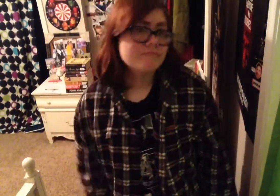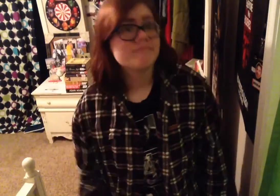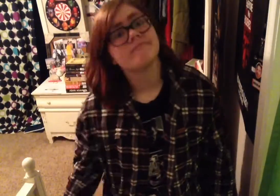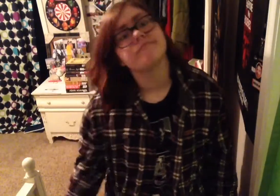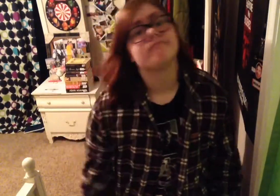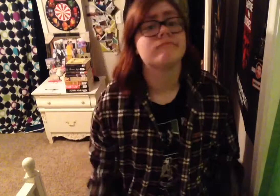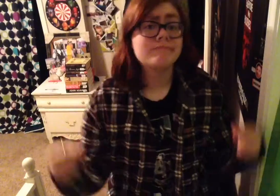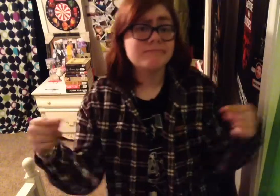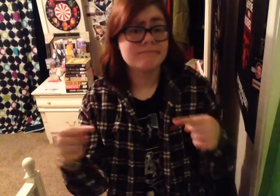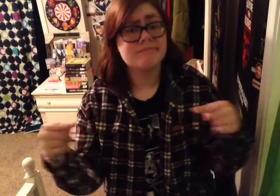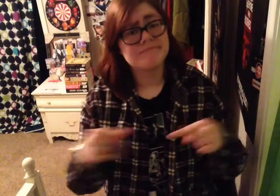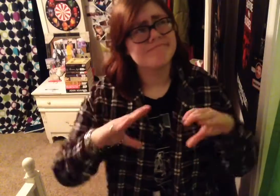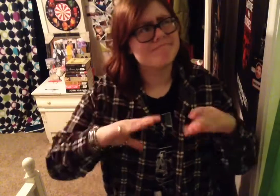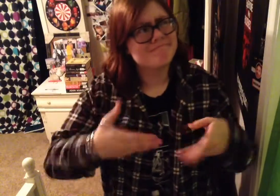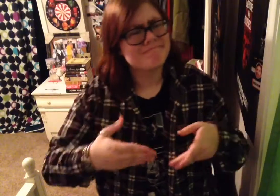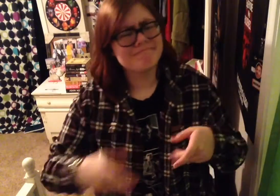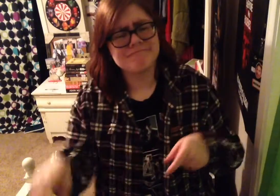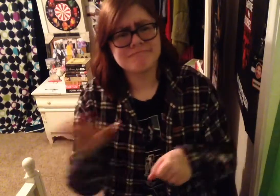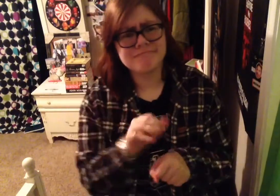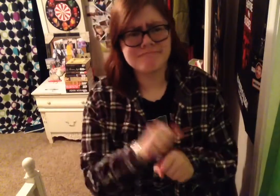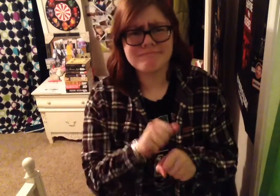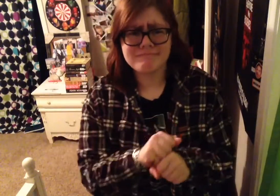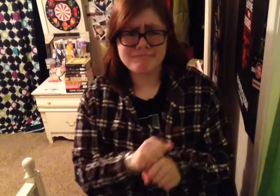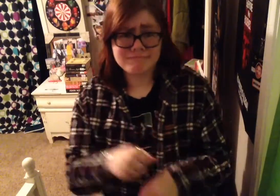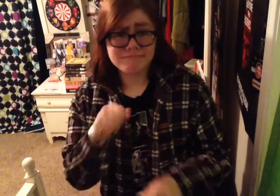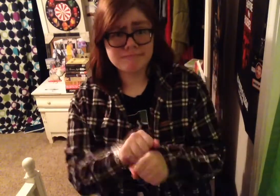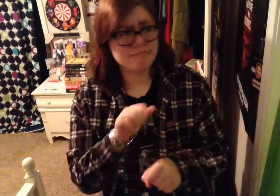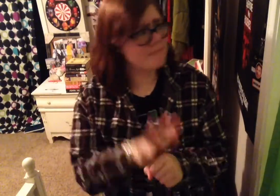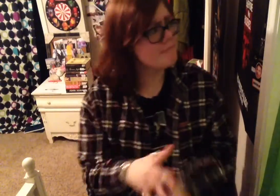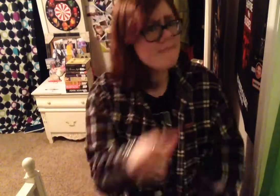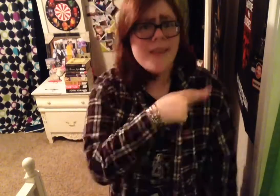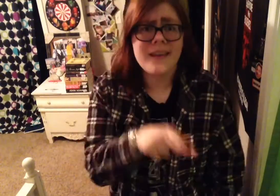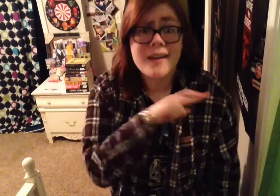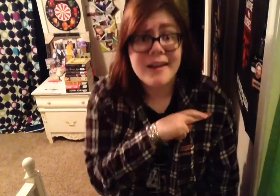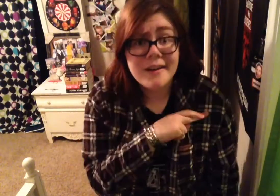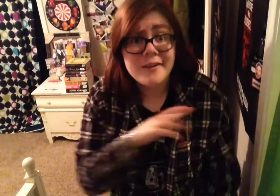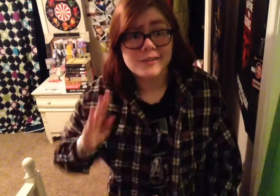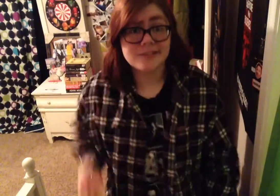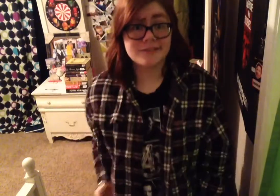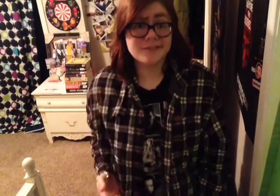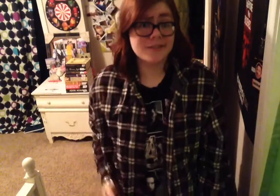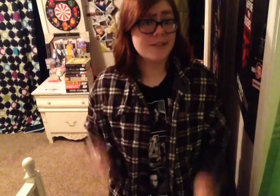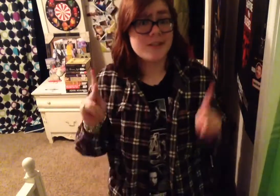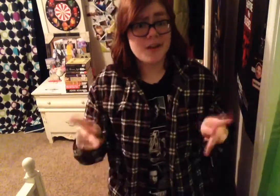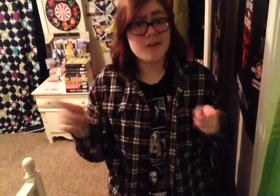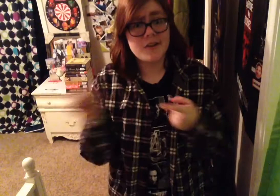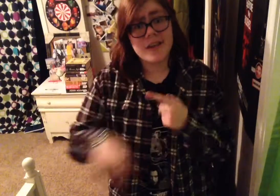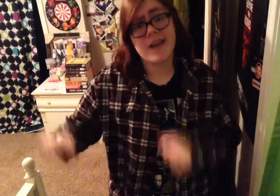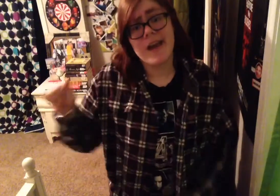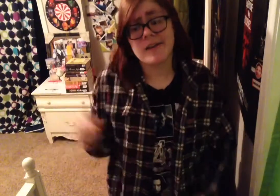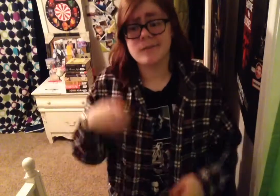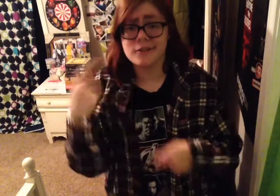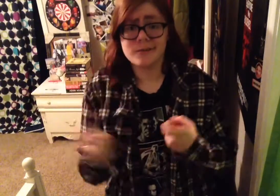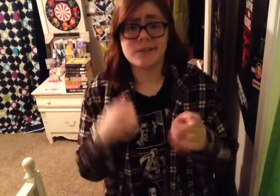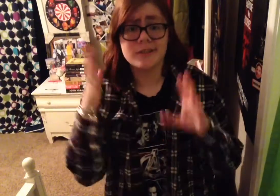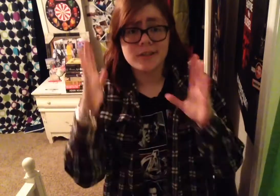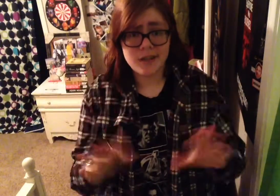ardently abuse his cabinet post, destroy his reputation, welcome folks, to the Addams administration,